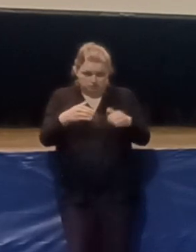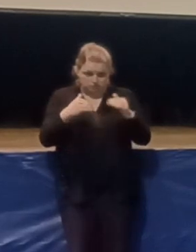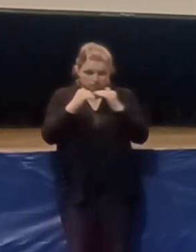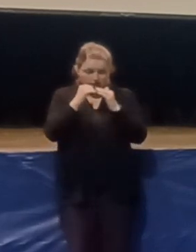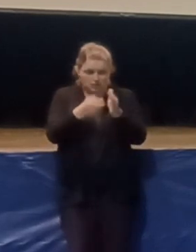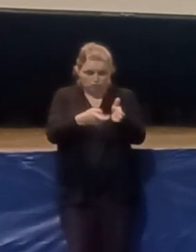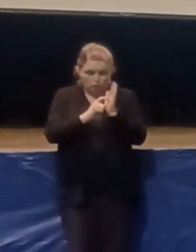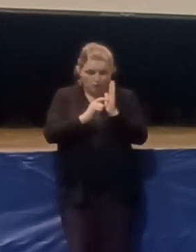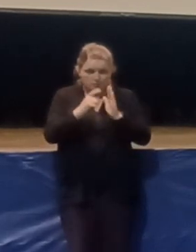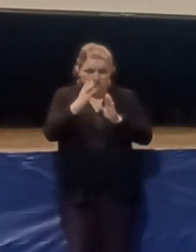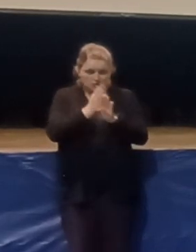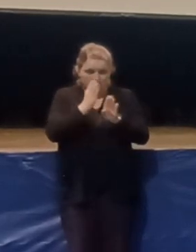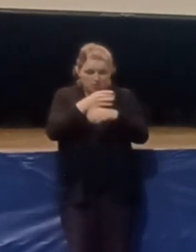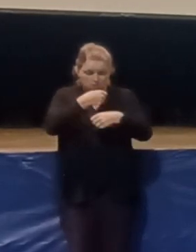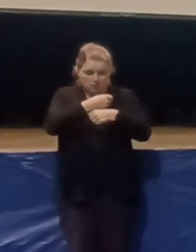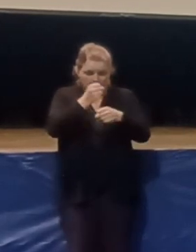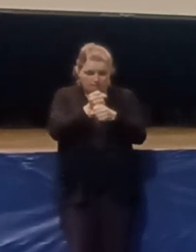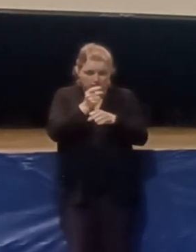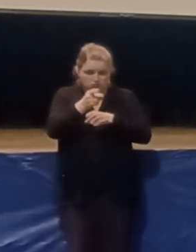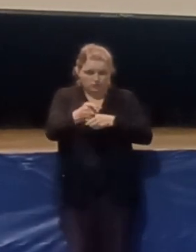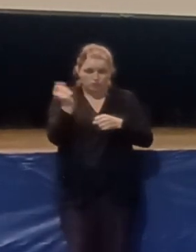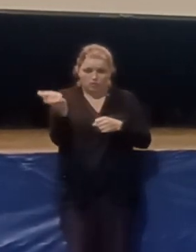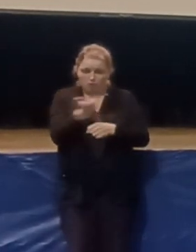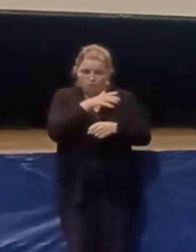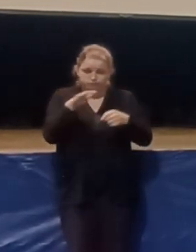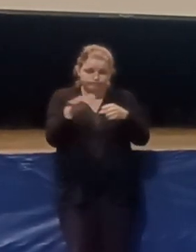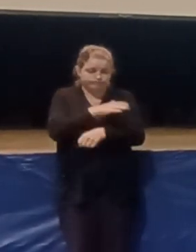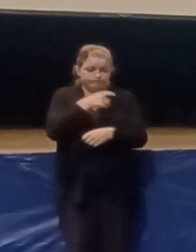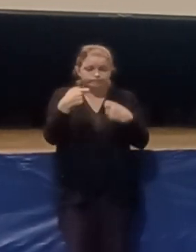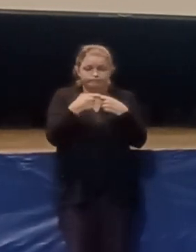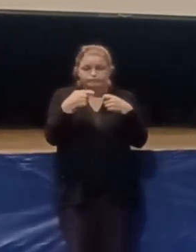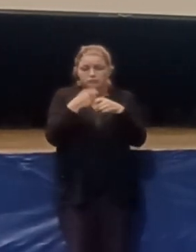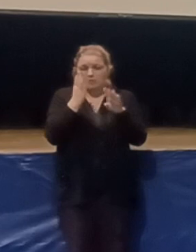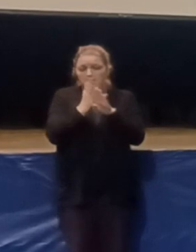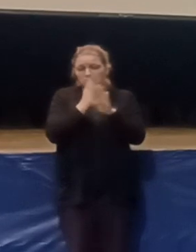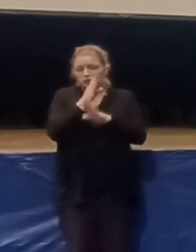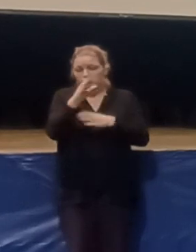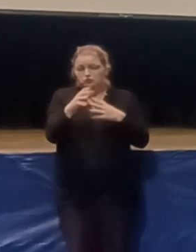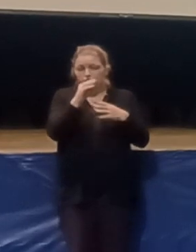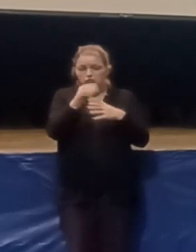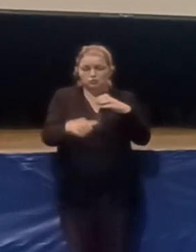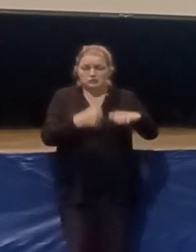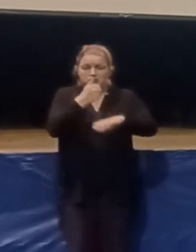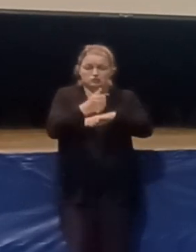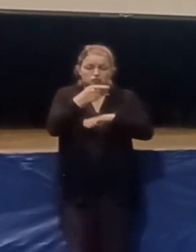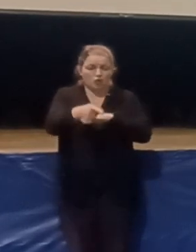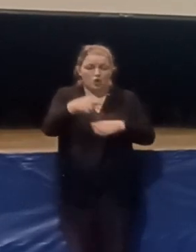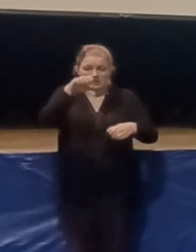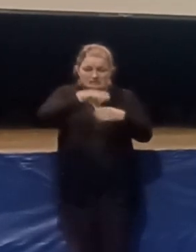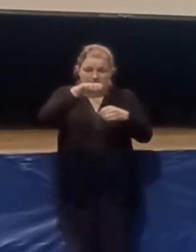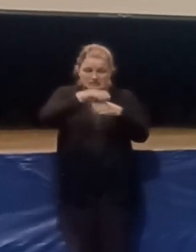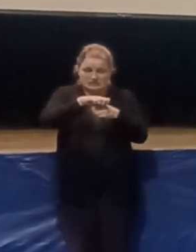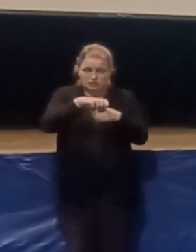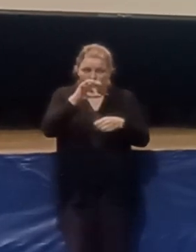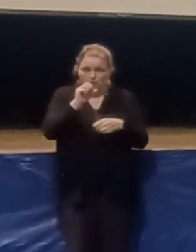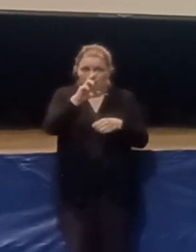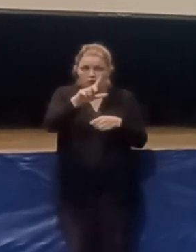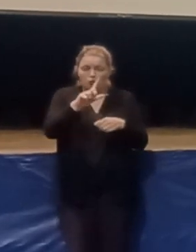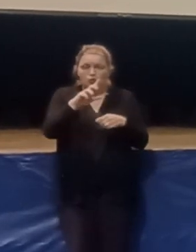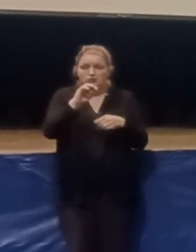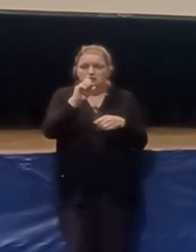requires the bus manufacturer of an all battery electric bus to install a diesel fuel tank on the battery